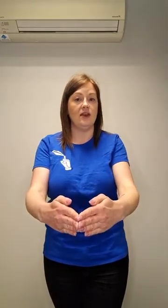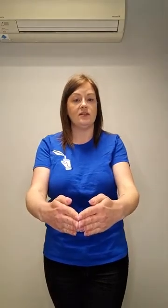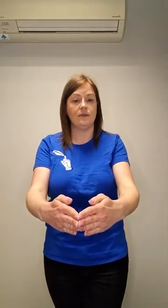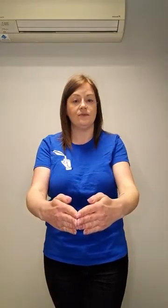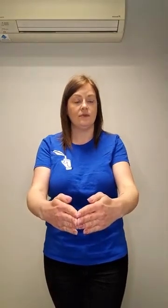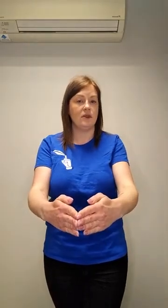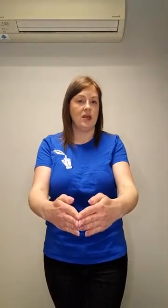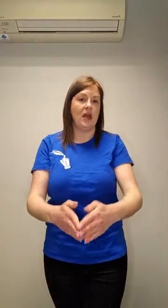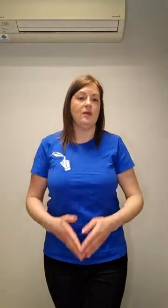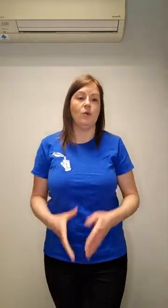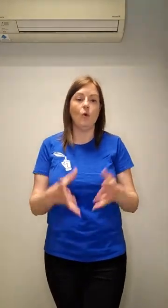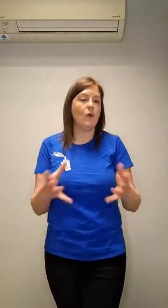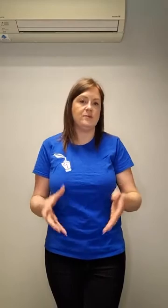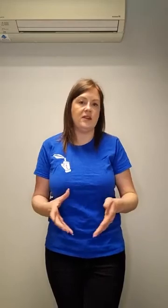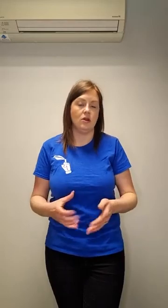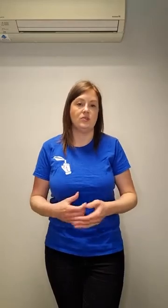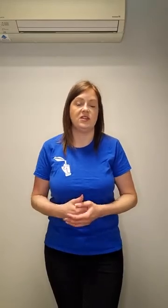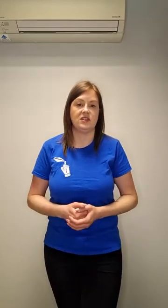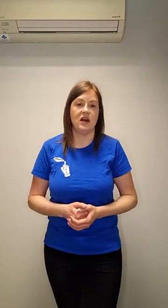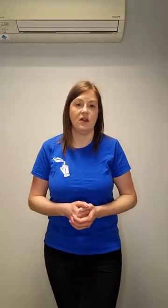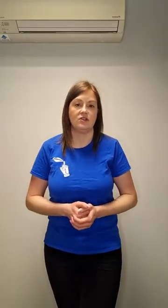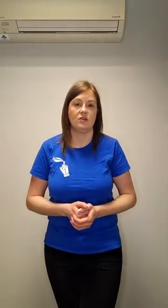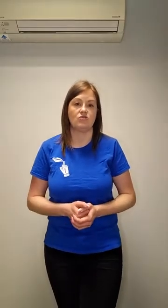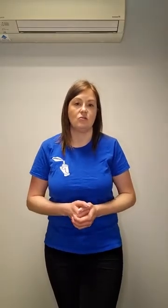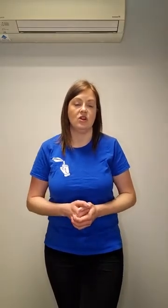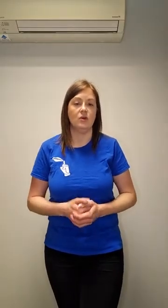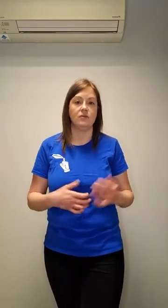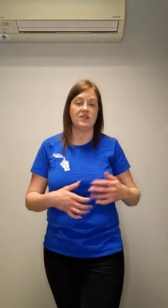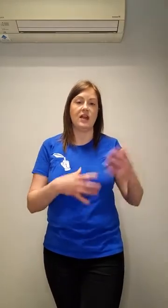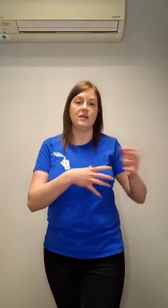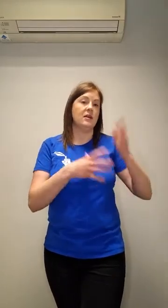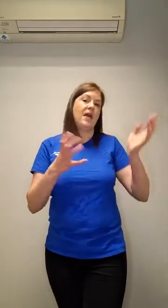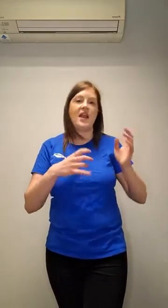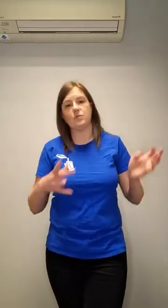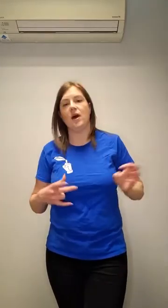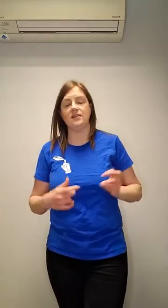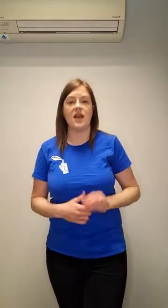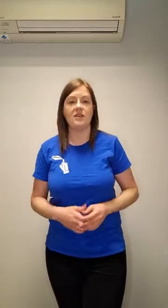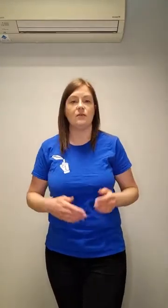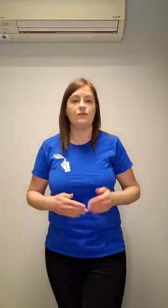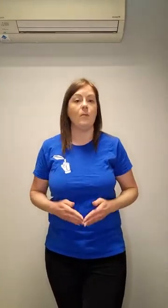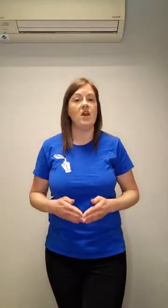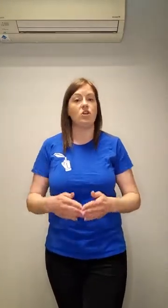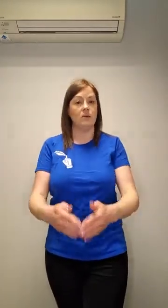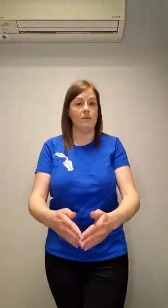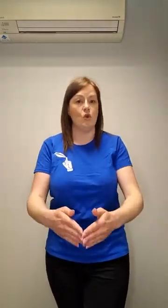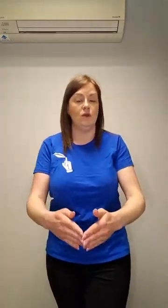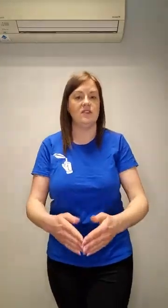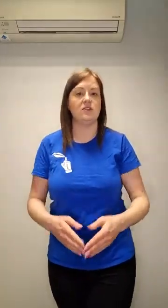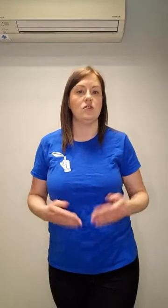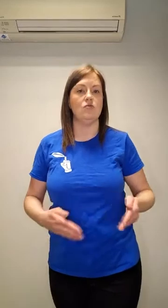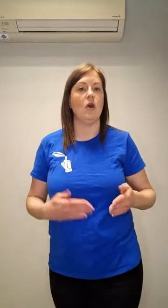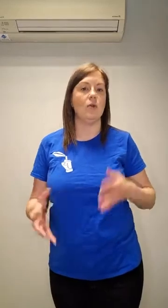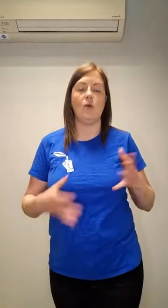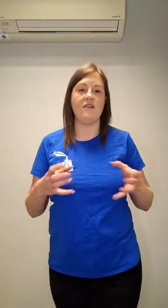unit. And it will always be denoted as that on our sign description. It will say X, Y and Z, formation moves. So you know that